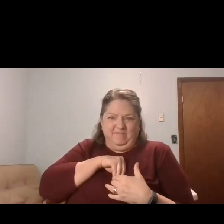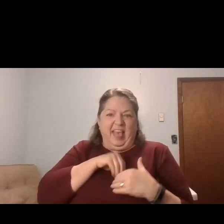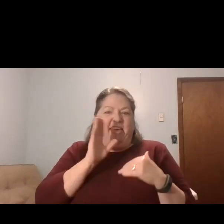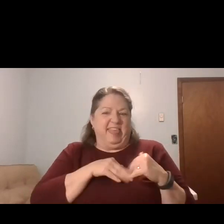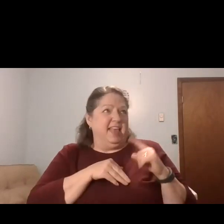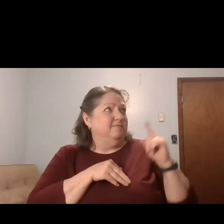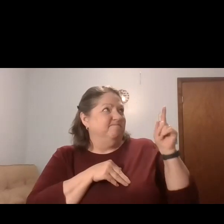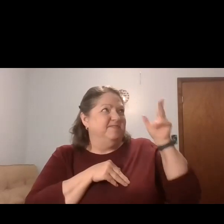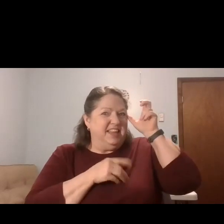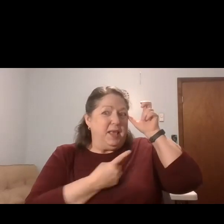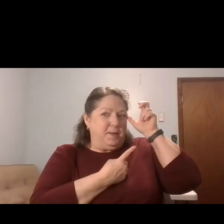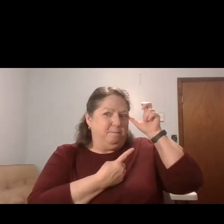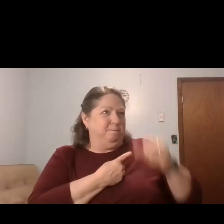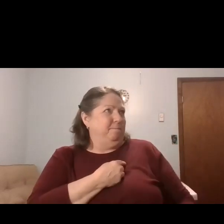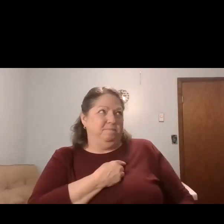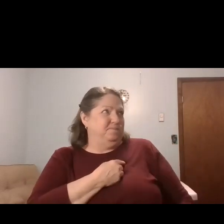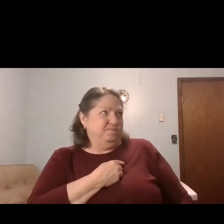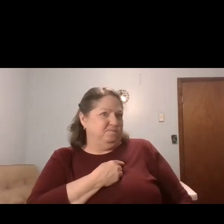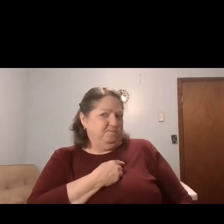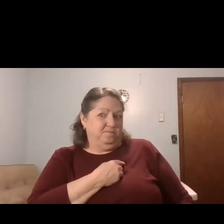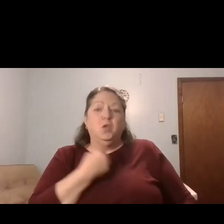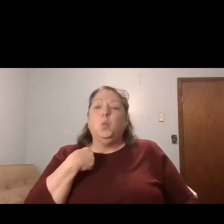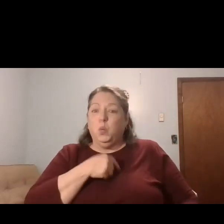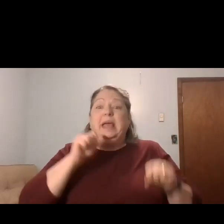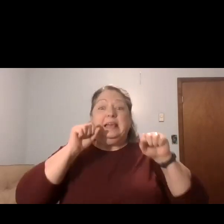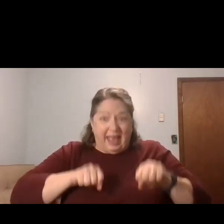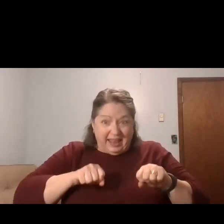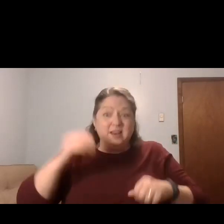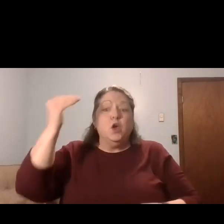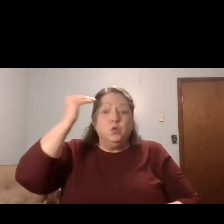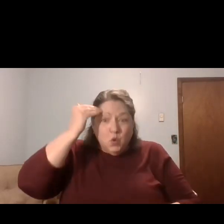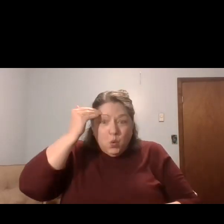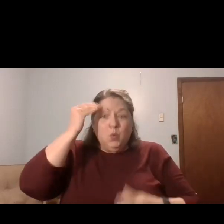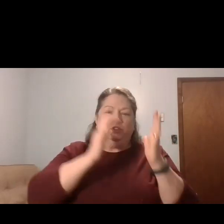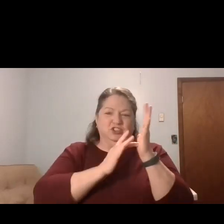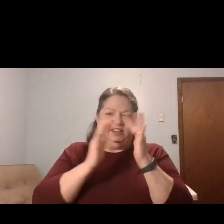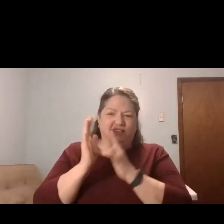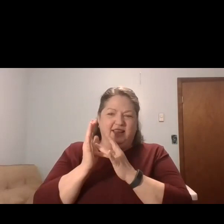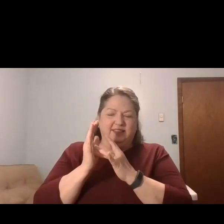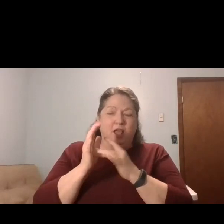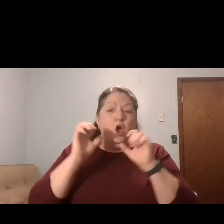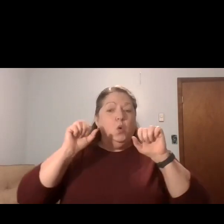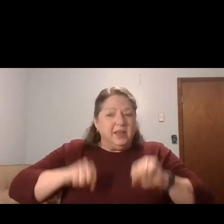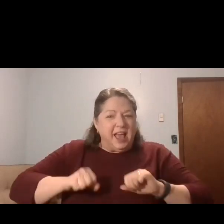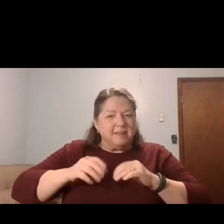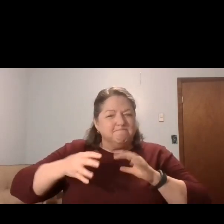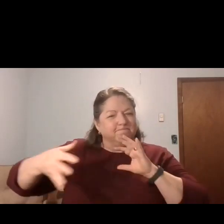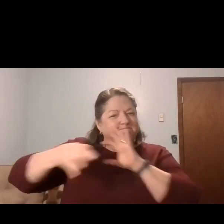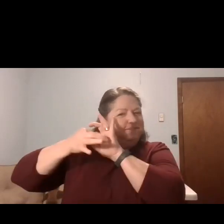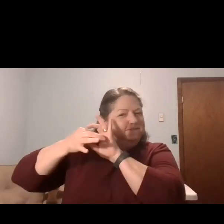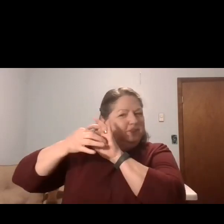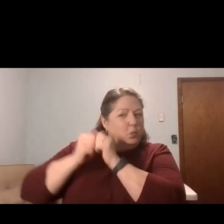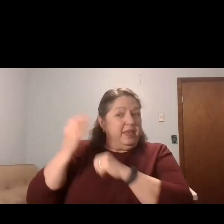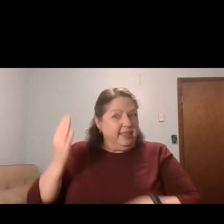darkness. And so we can know Jesus. We can be guided by him. Let me ask you again one more